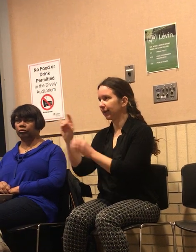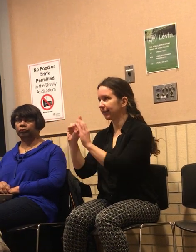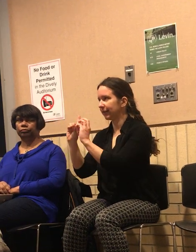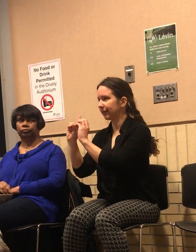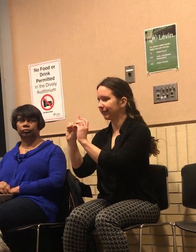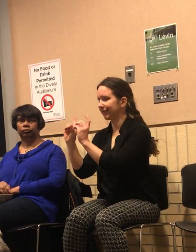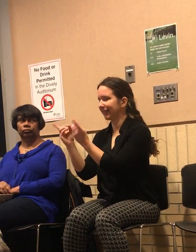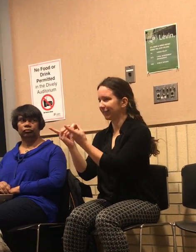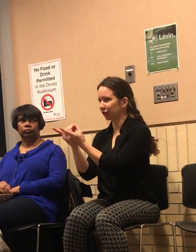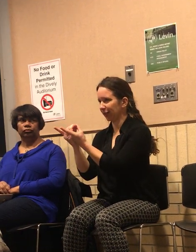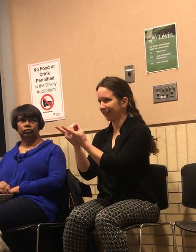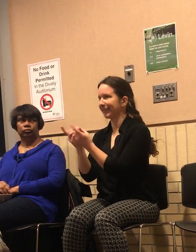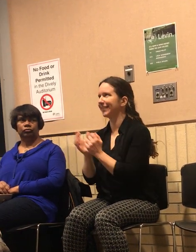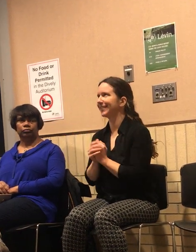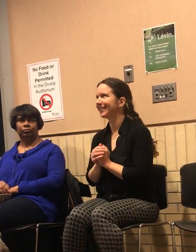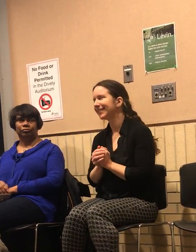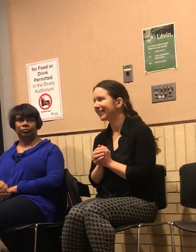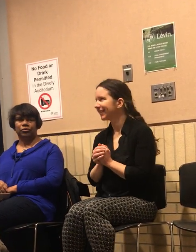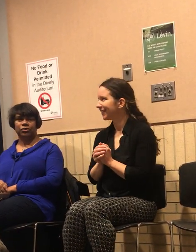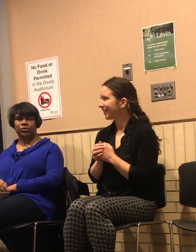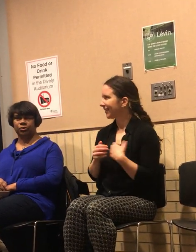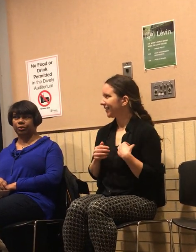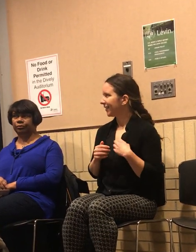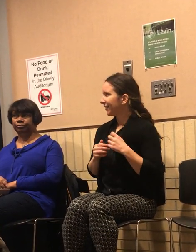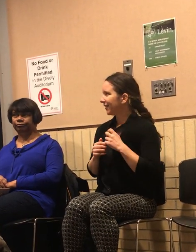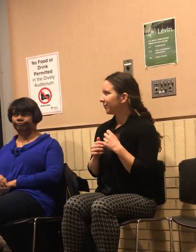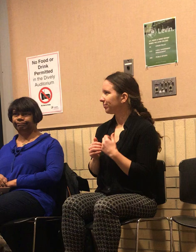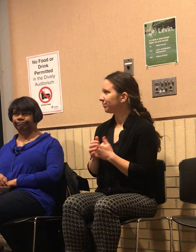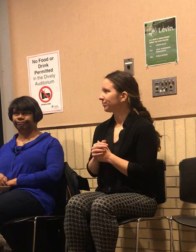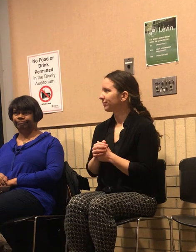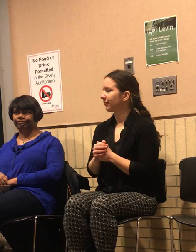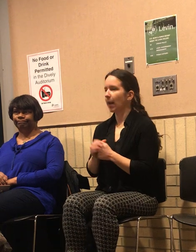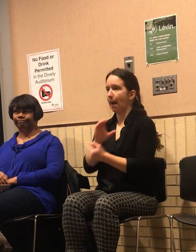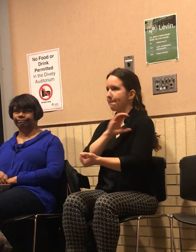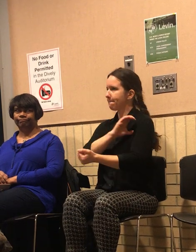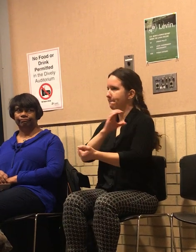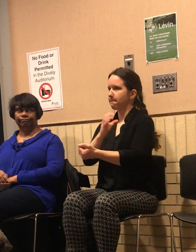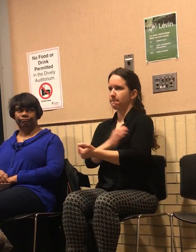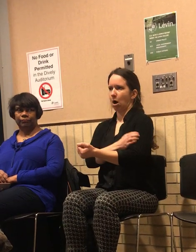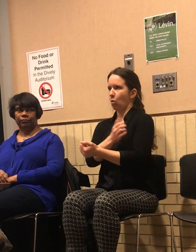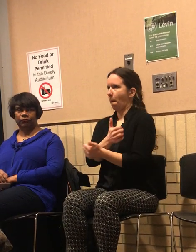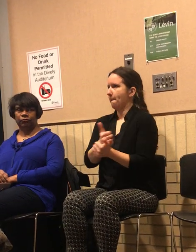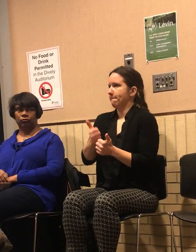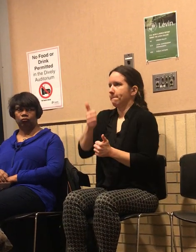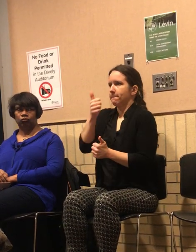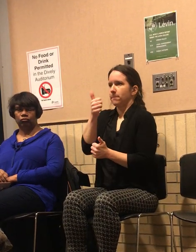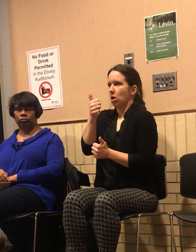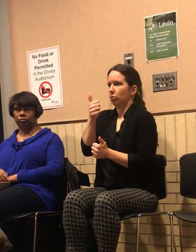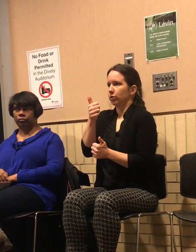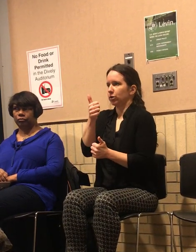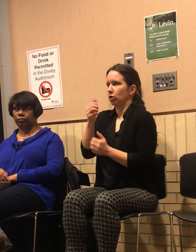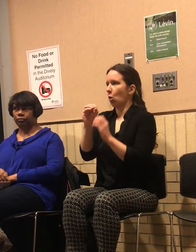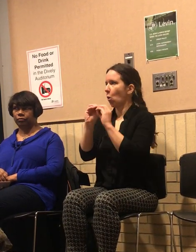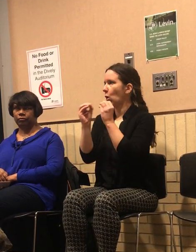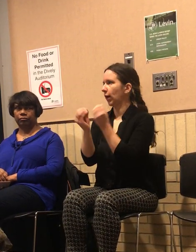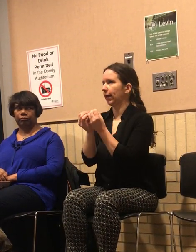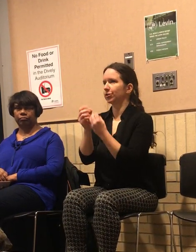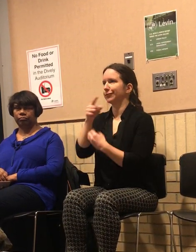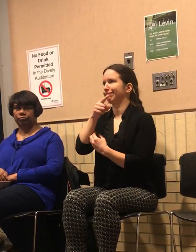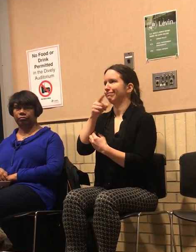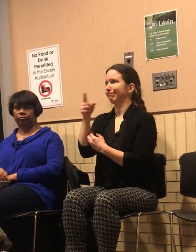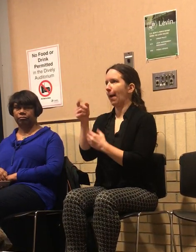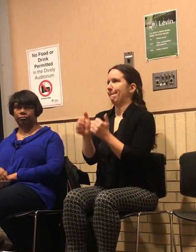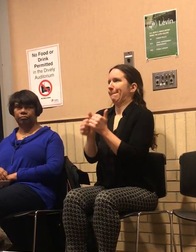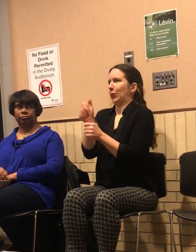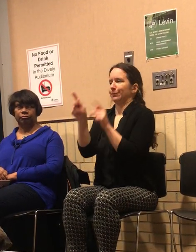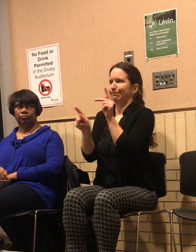Okay. All right, it's the most powerful, richest, and most important organization that most people have never heard of in our